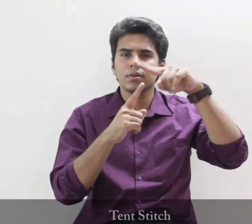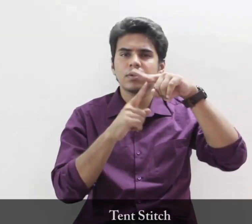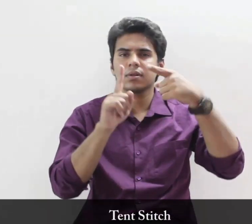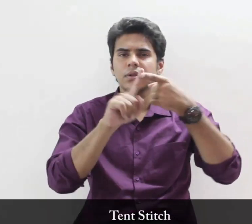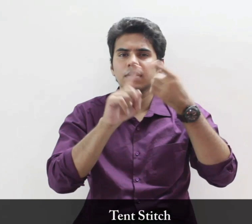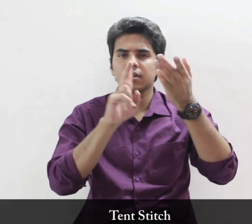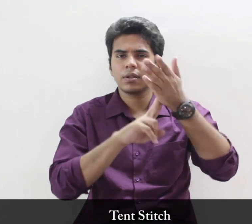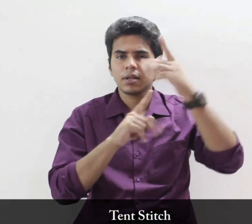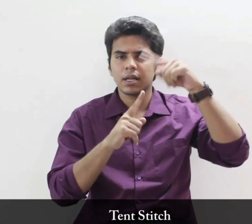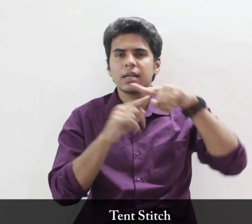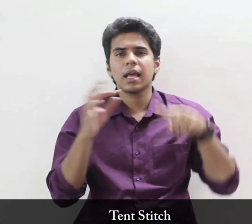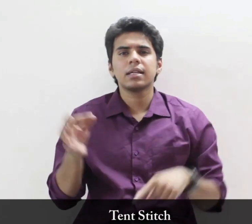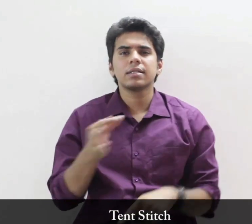Tent stitch.